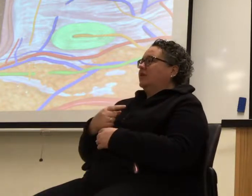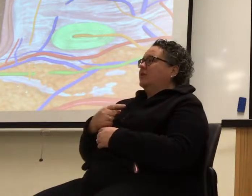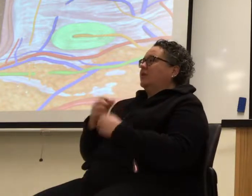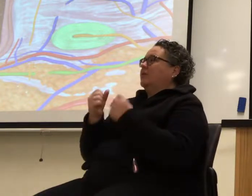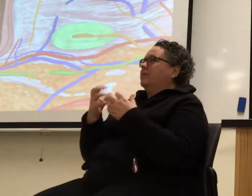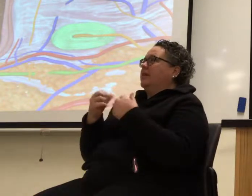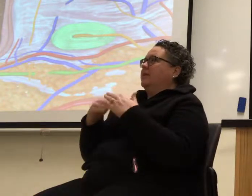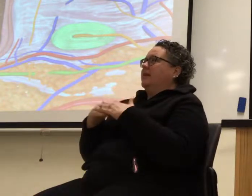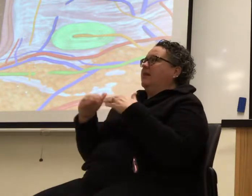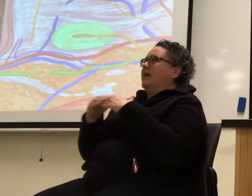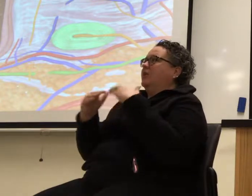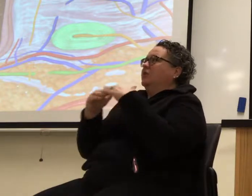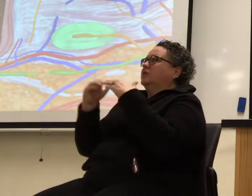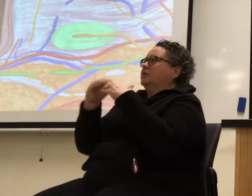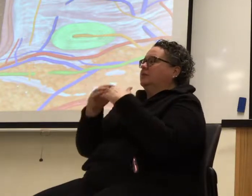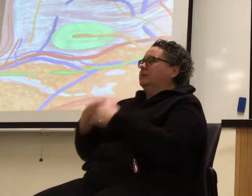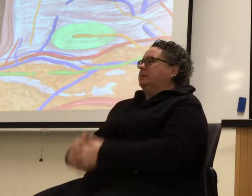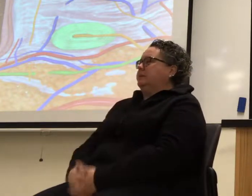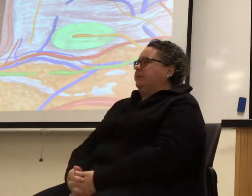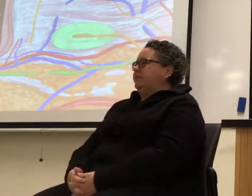are.